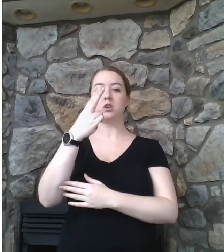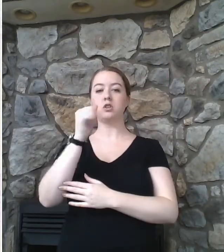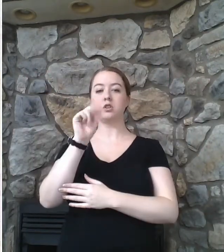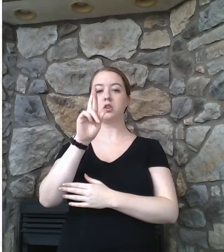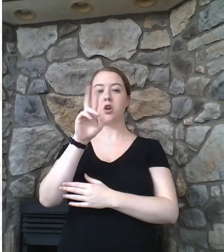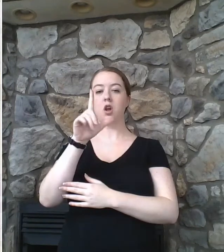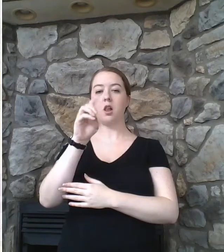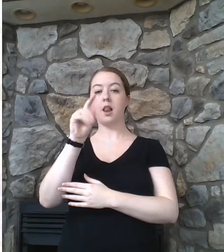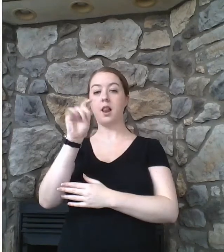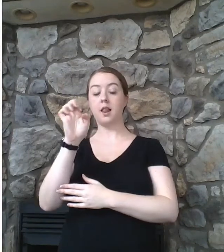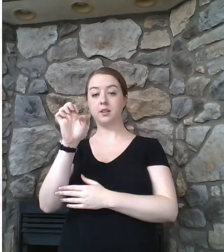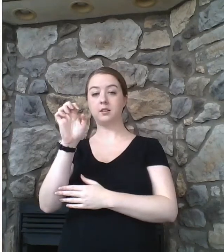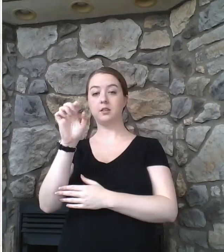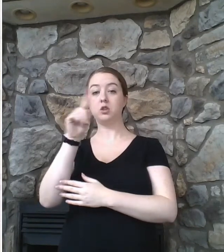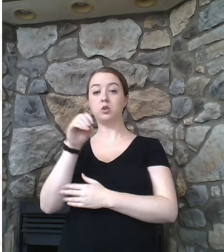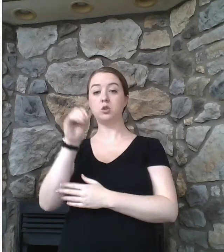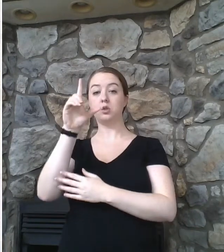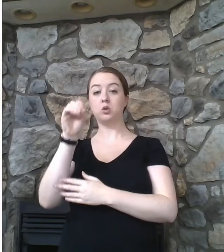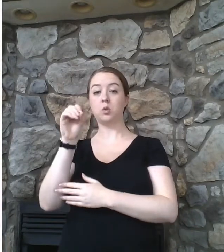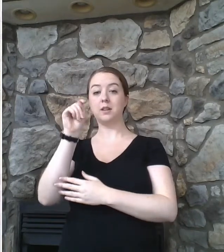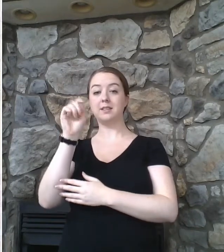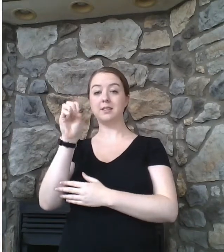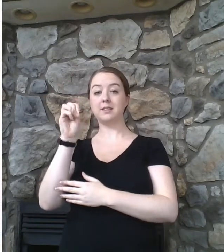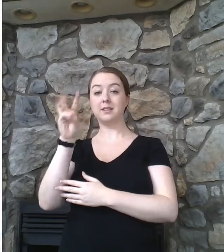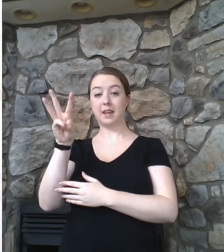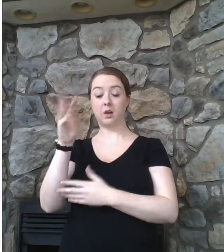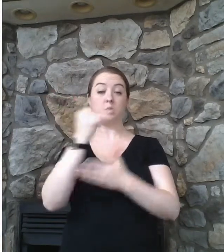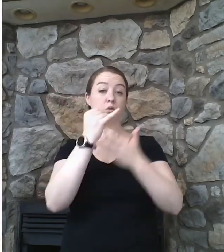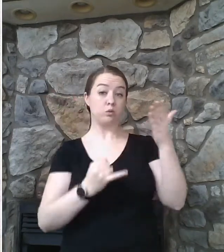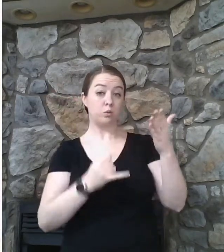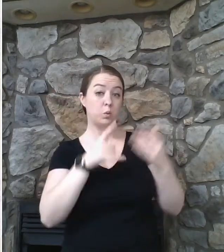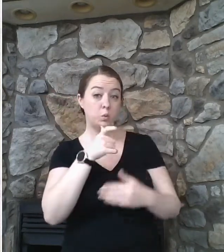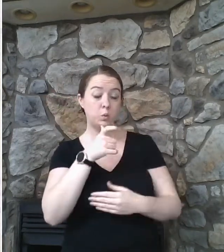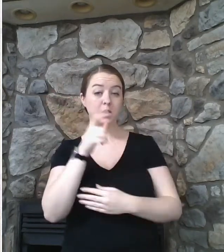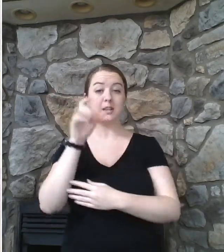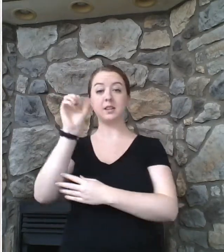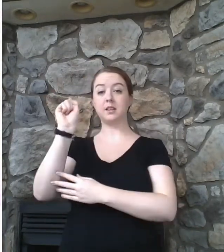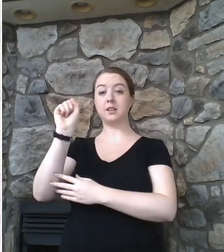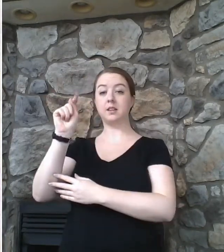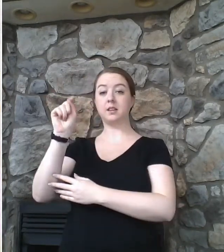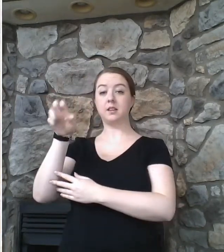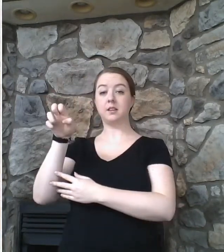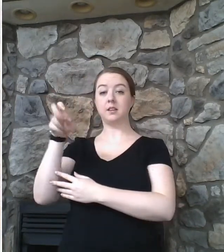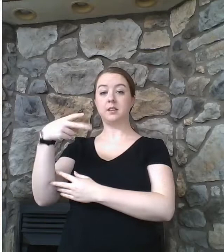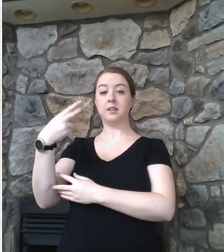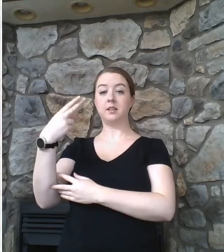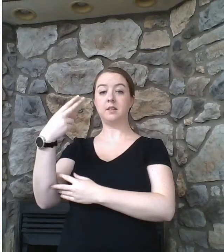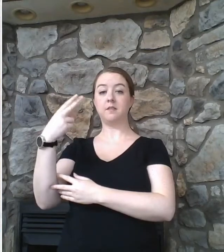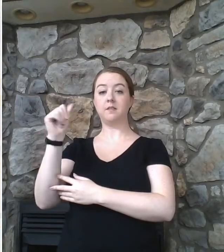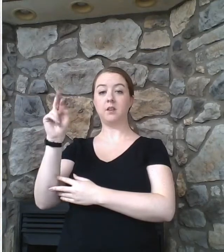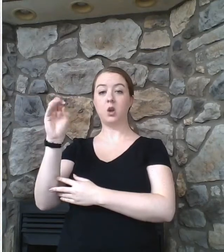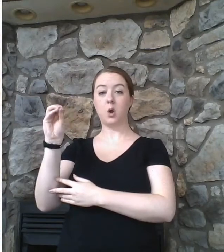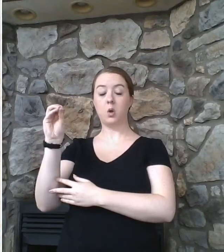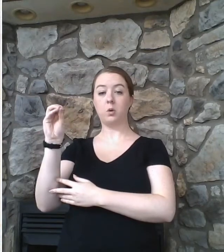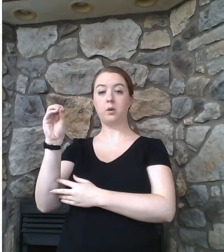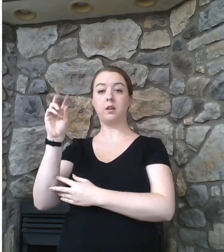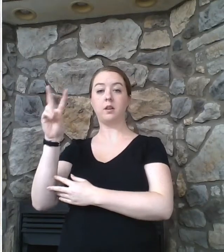Charlotte Zolotow, illustrated by Staphano Vitale.